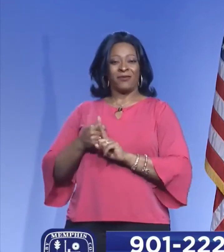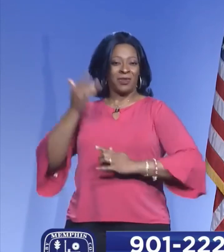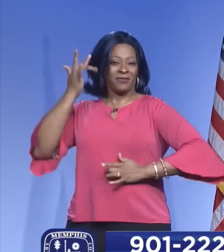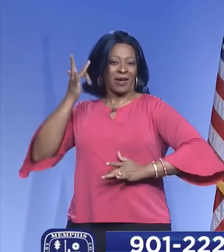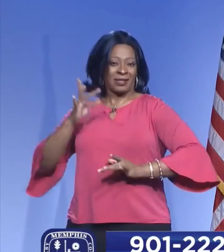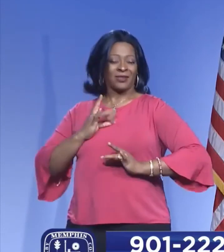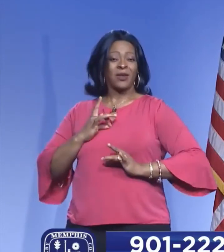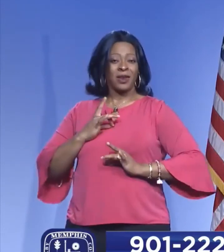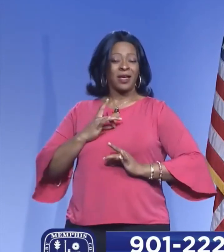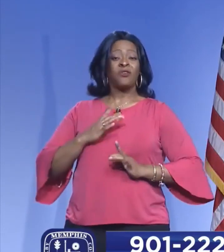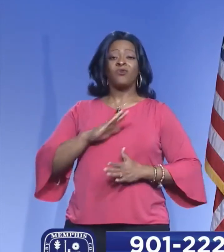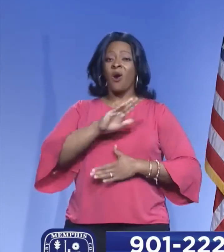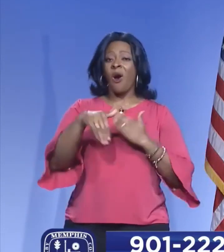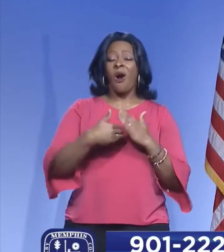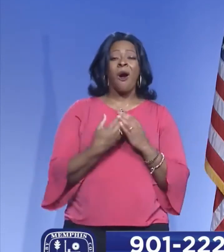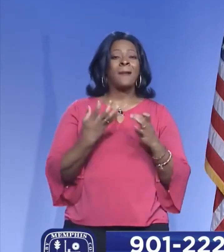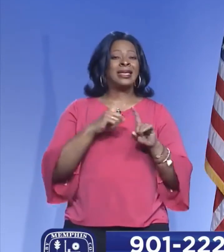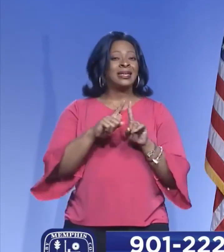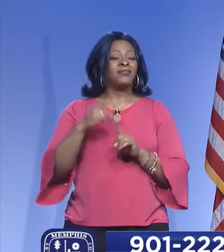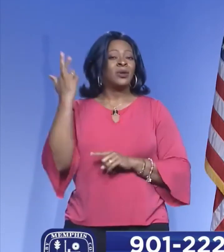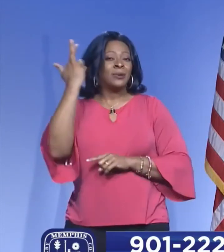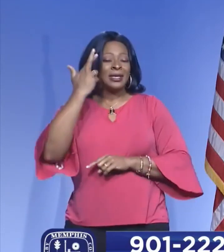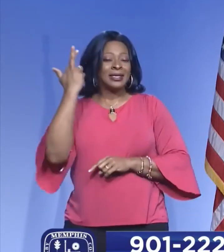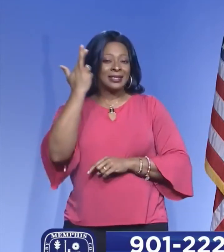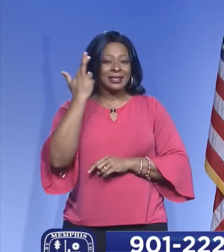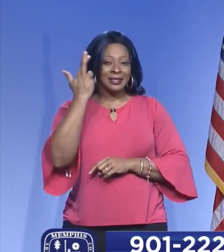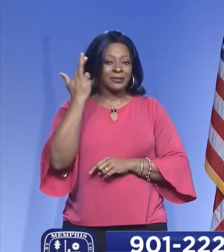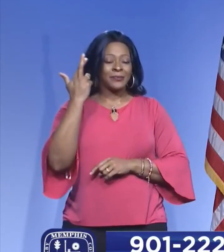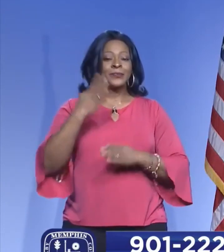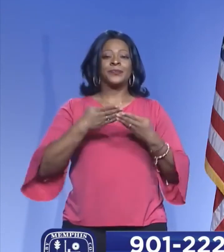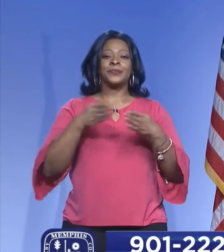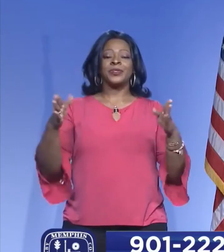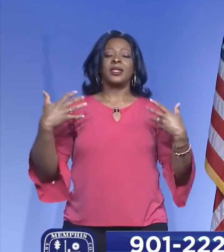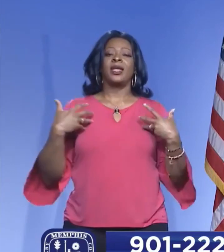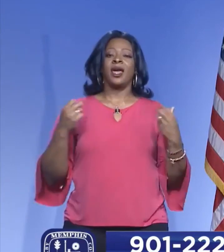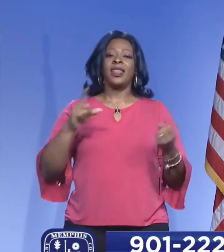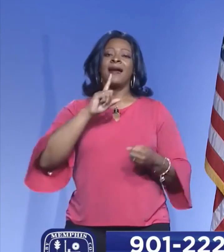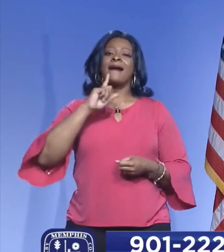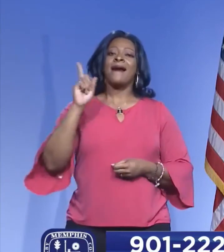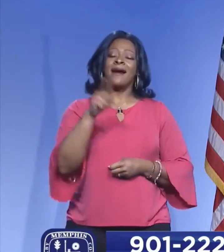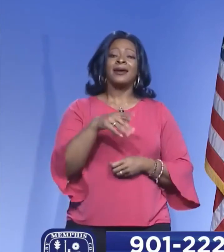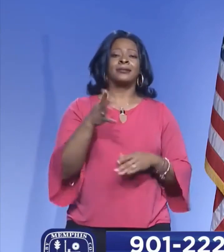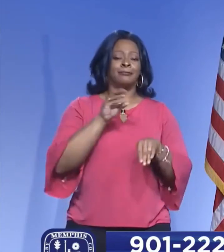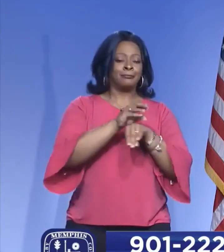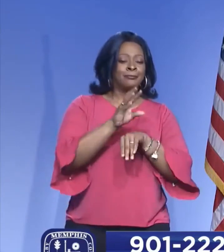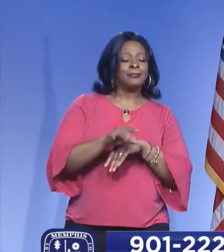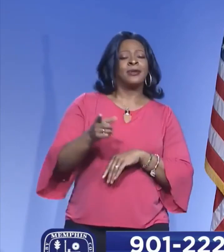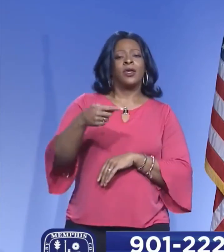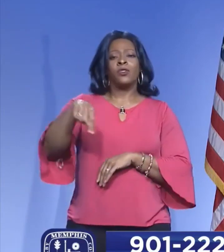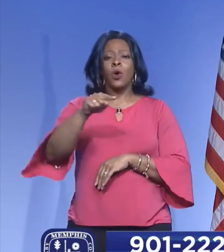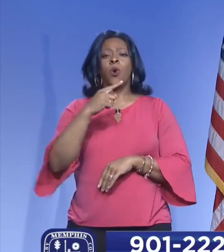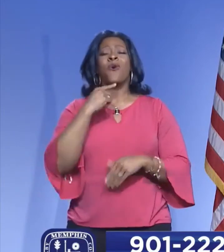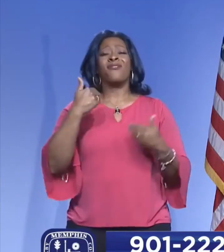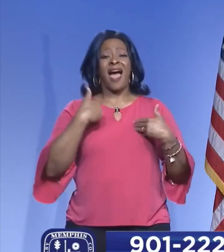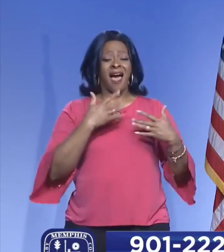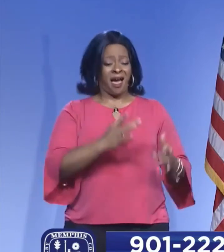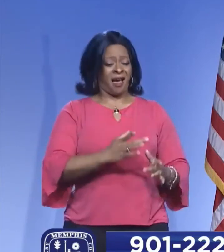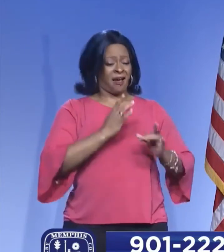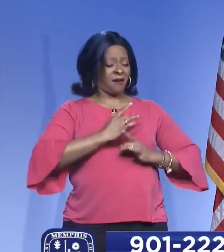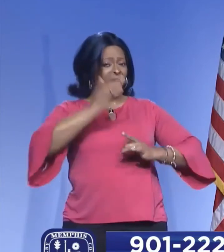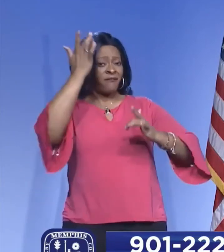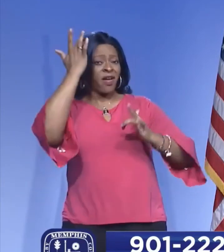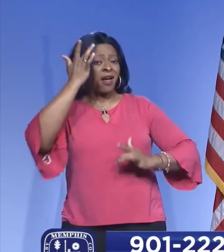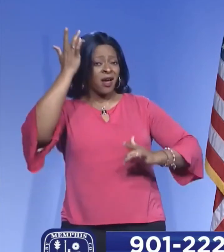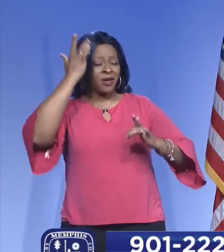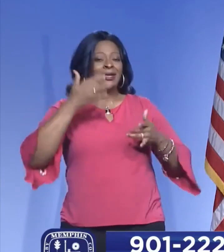So for all those many reasons, the public health guidance is even those who have had the disease